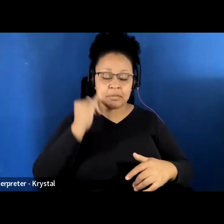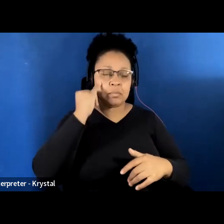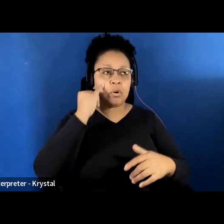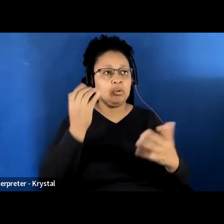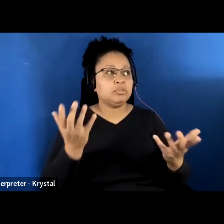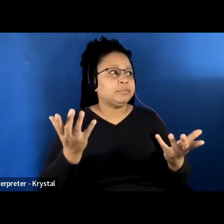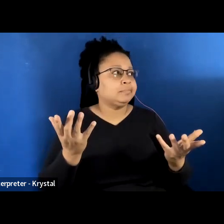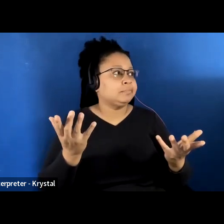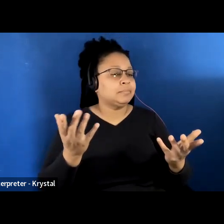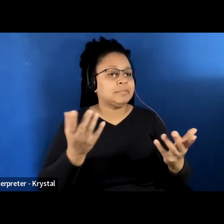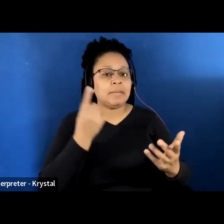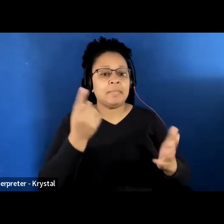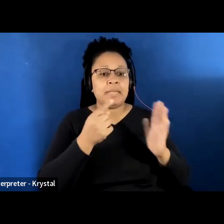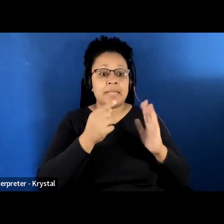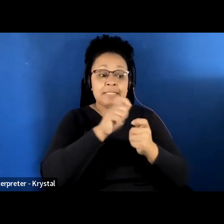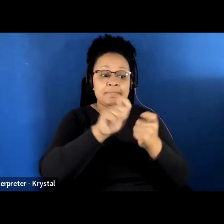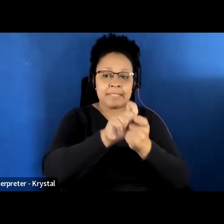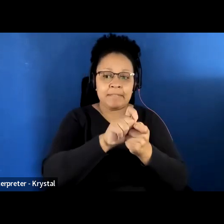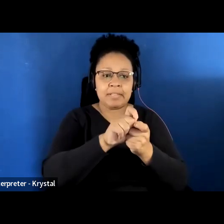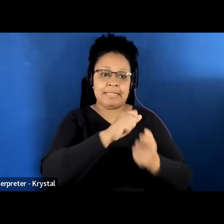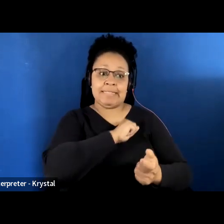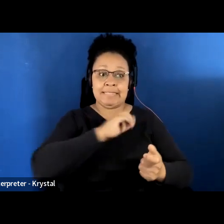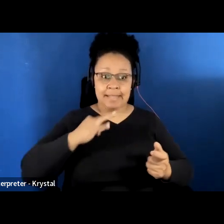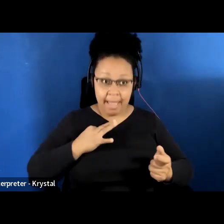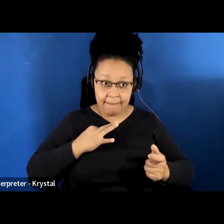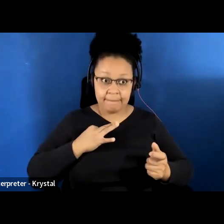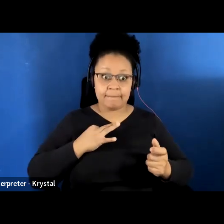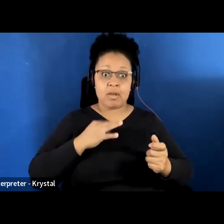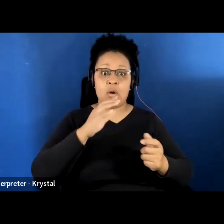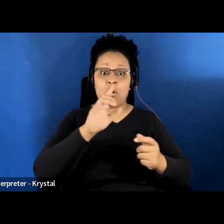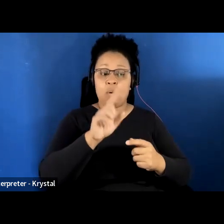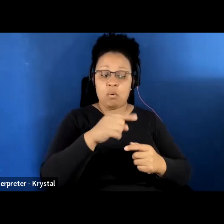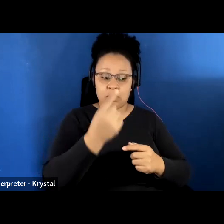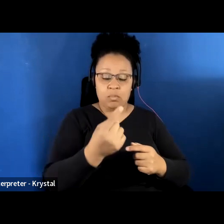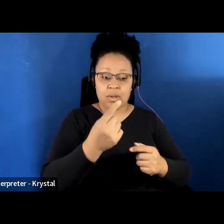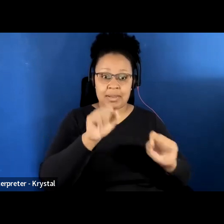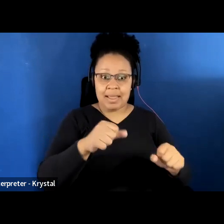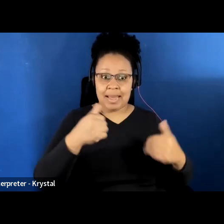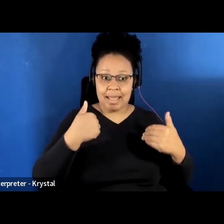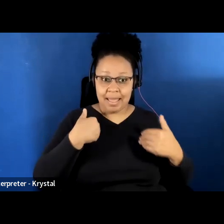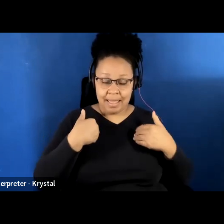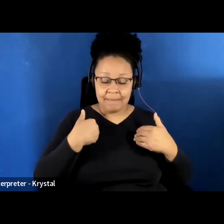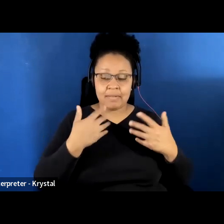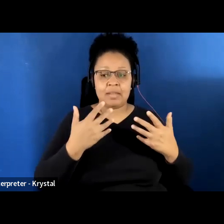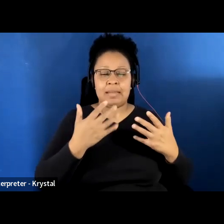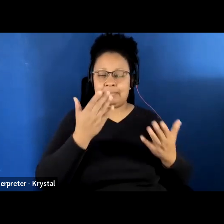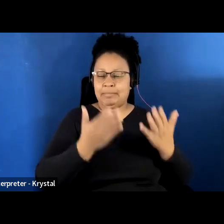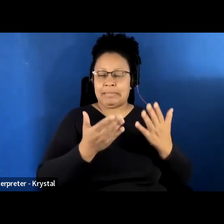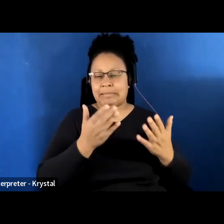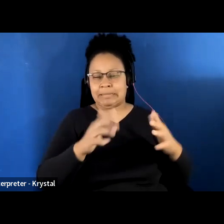just for, you know, staff of your agency, then that would be a little trickier.